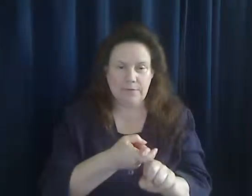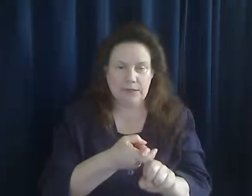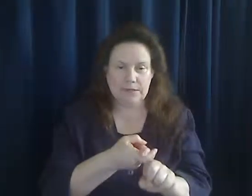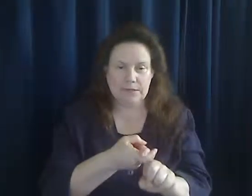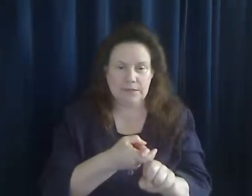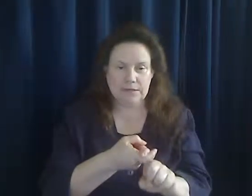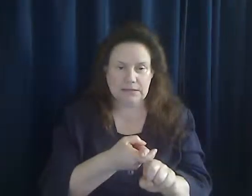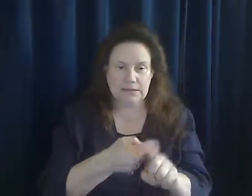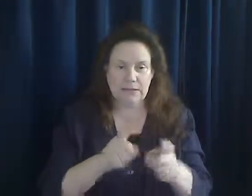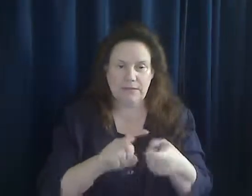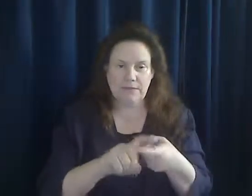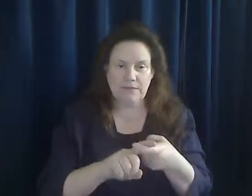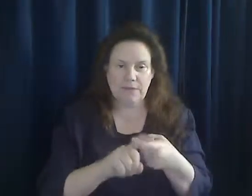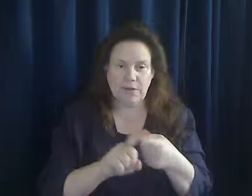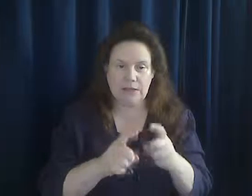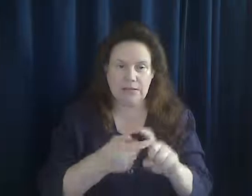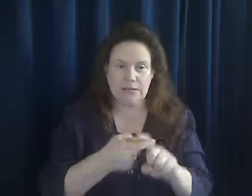Friend, friend.